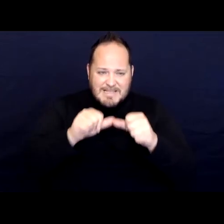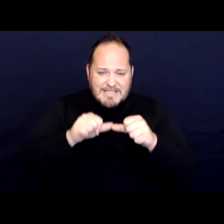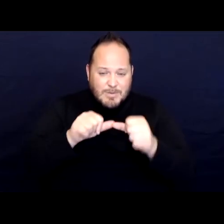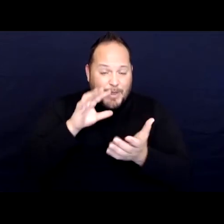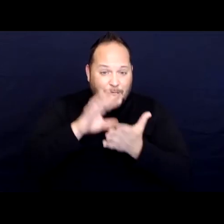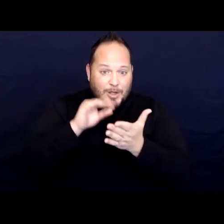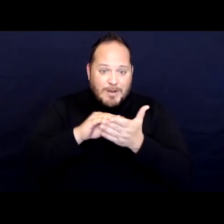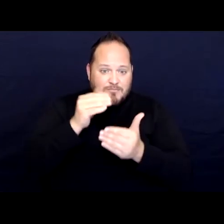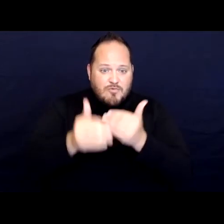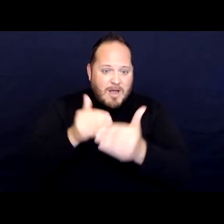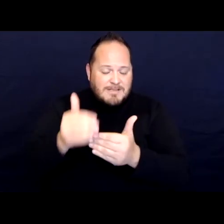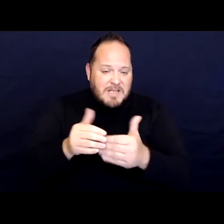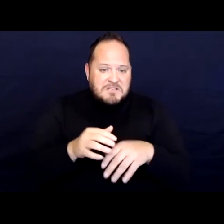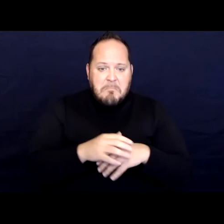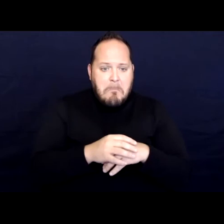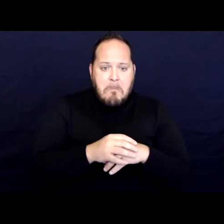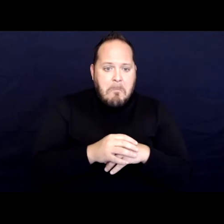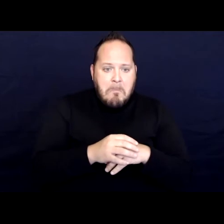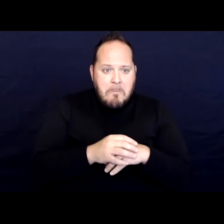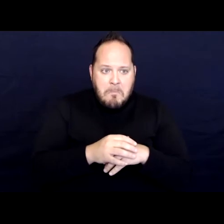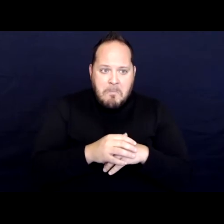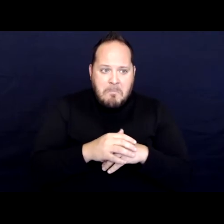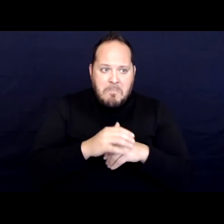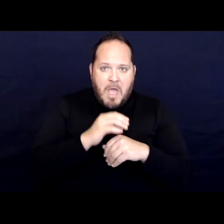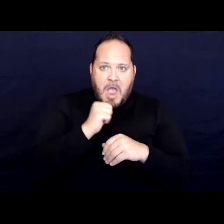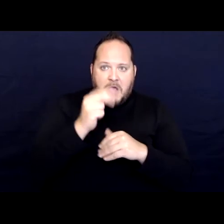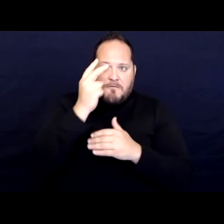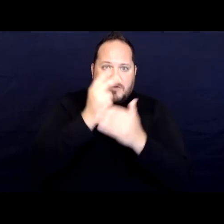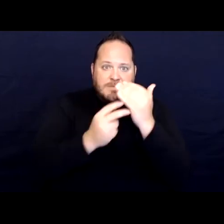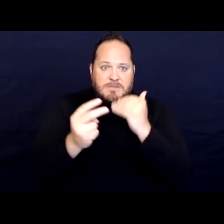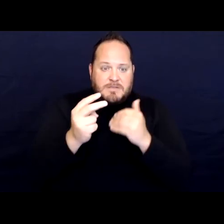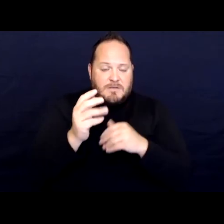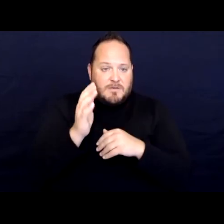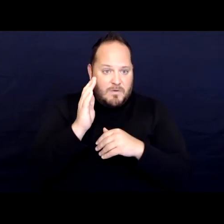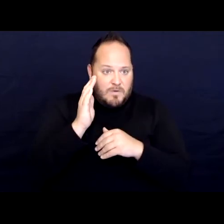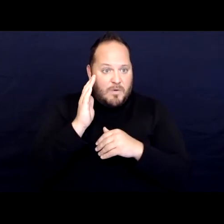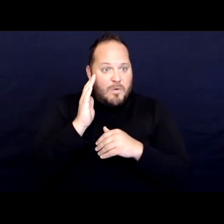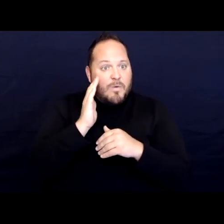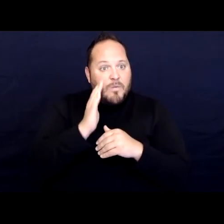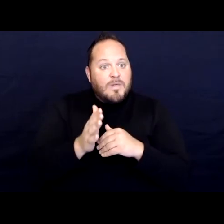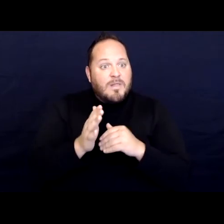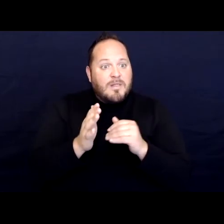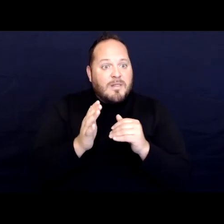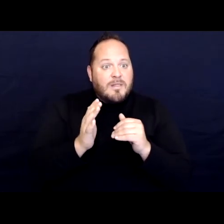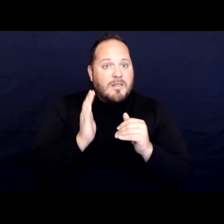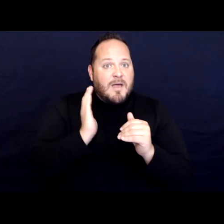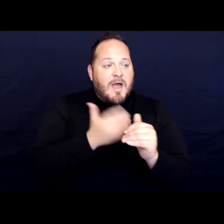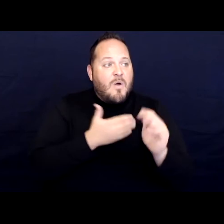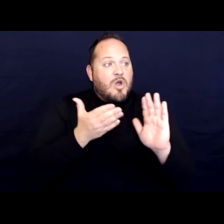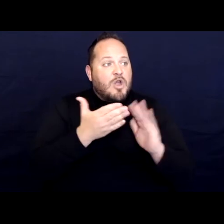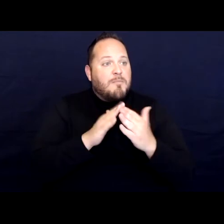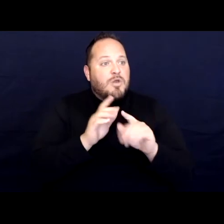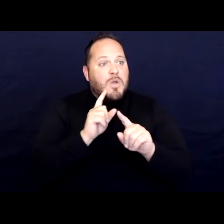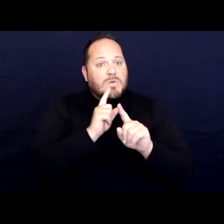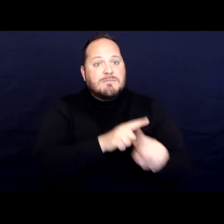that there will be an end necessarily to our community response around COVID-19,